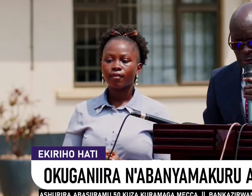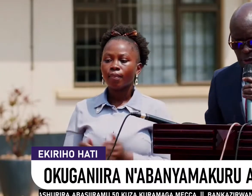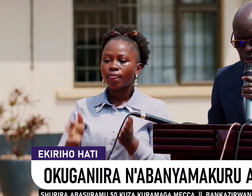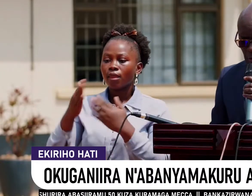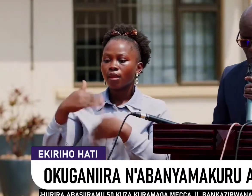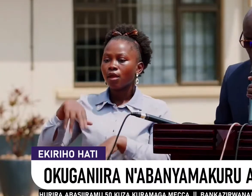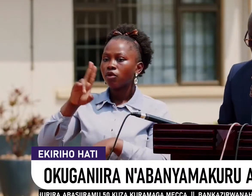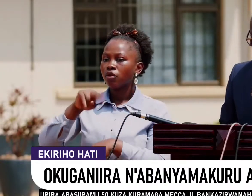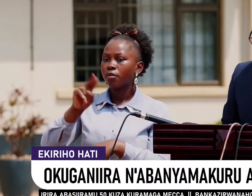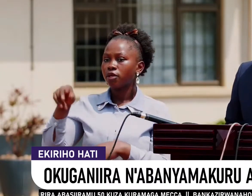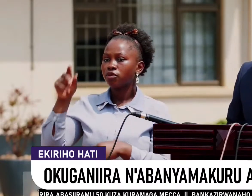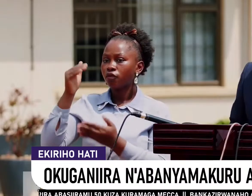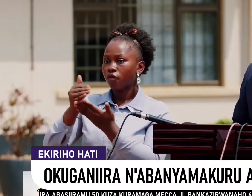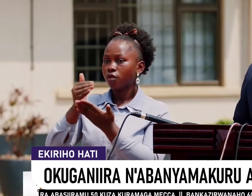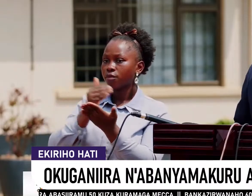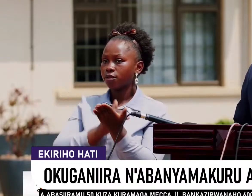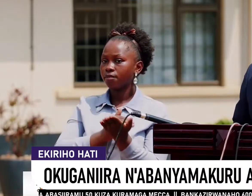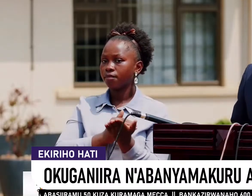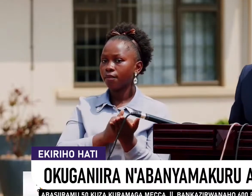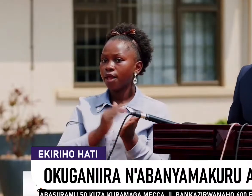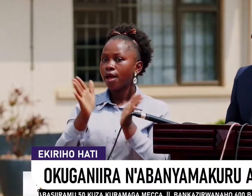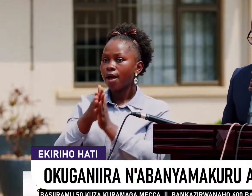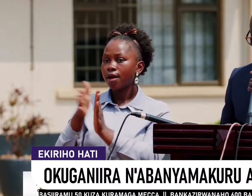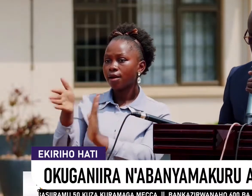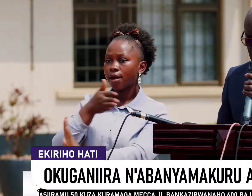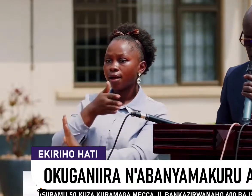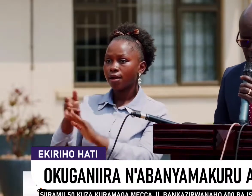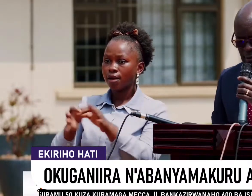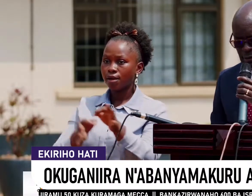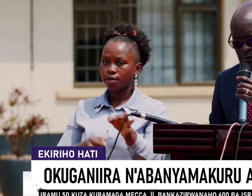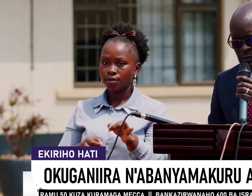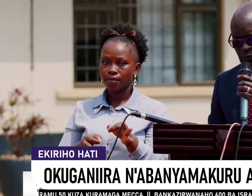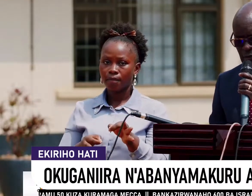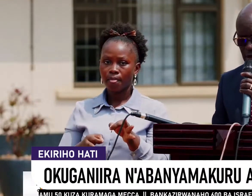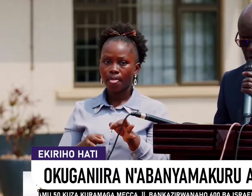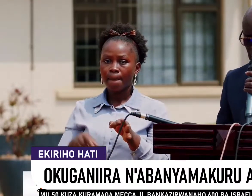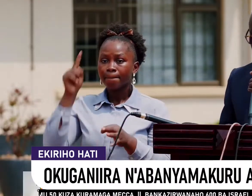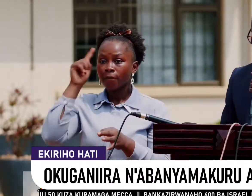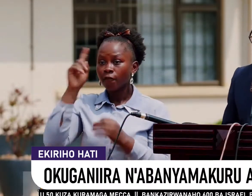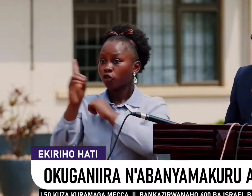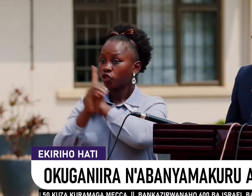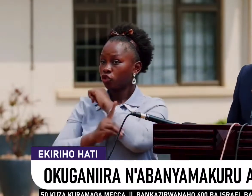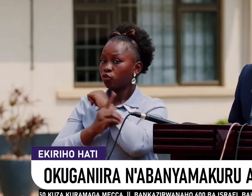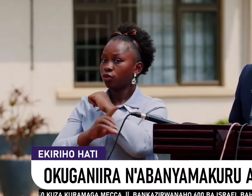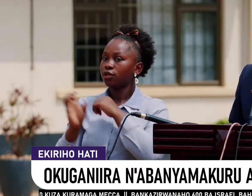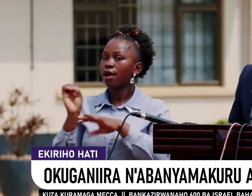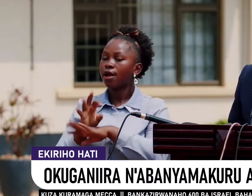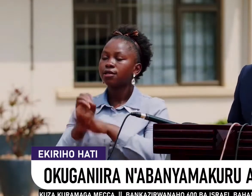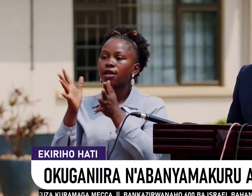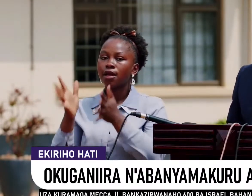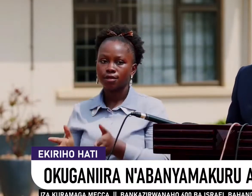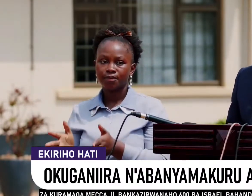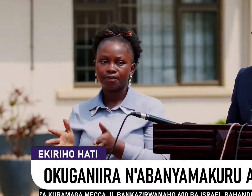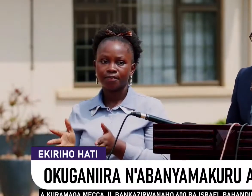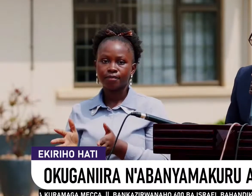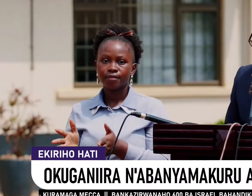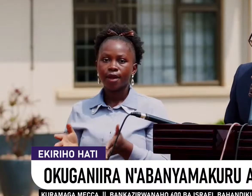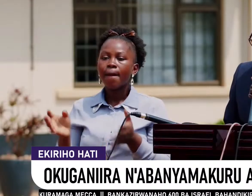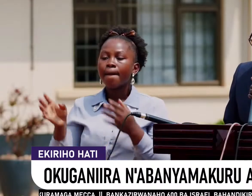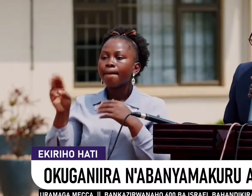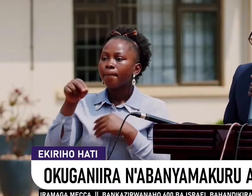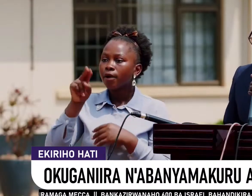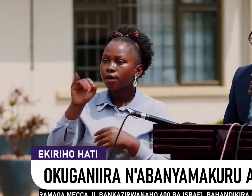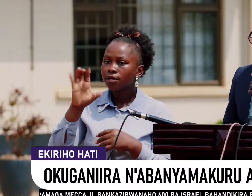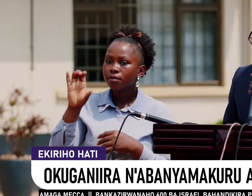The nomination forms and guidelines for district councillors,